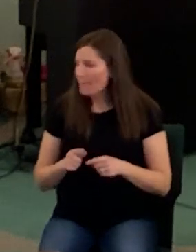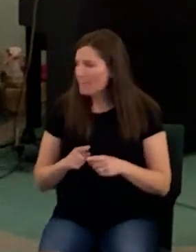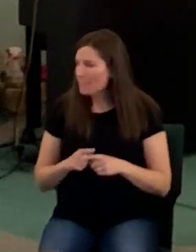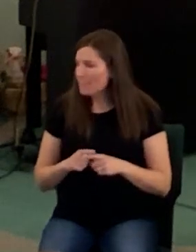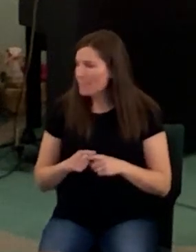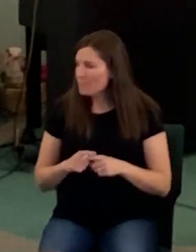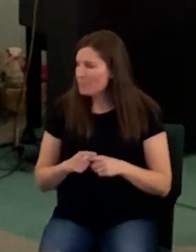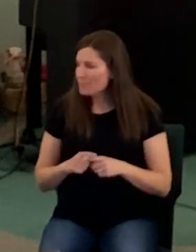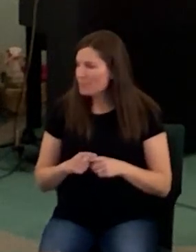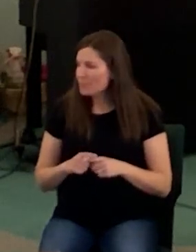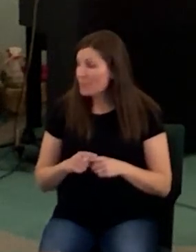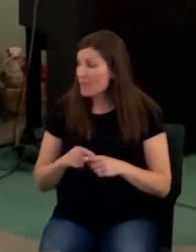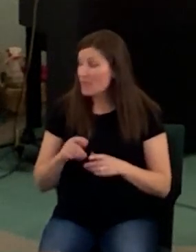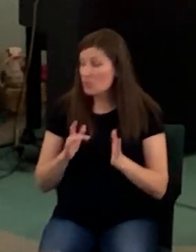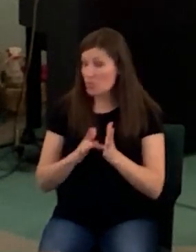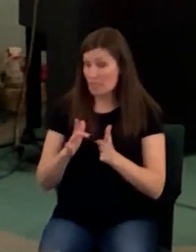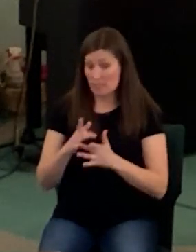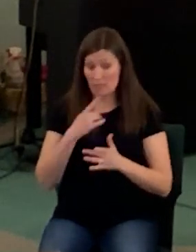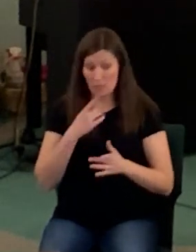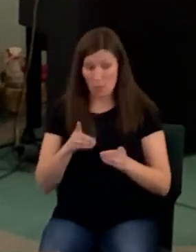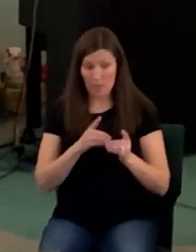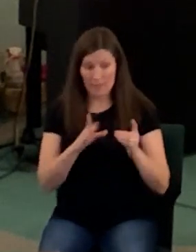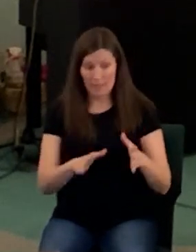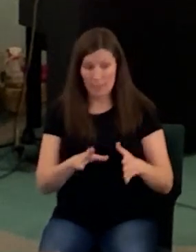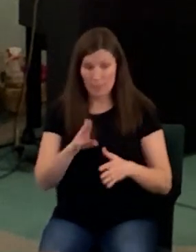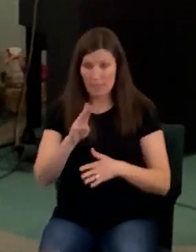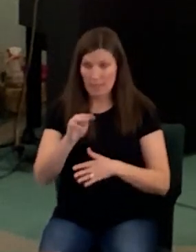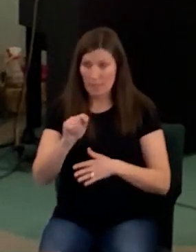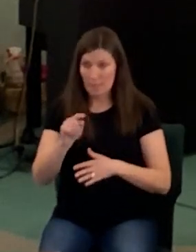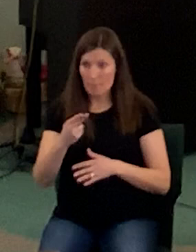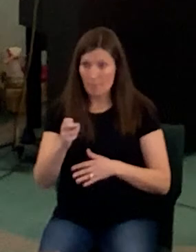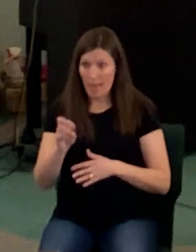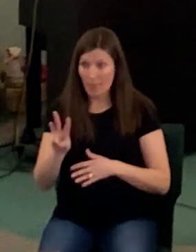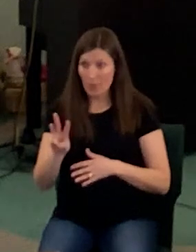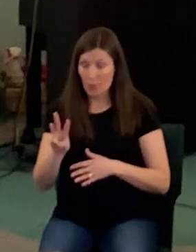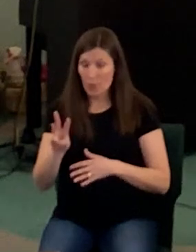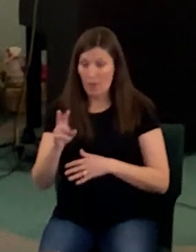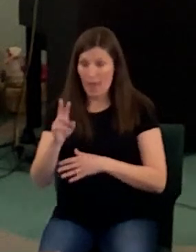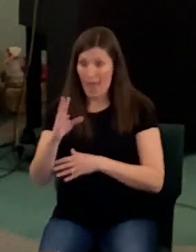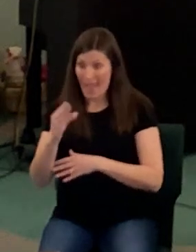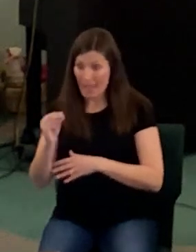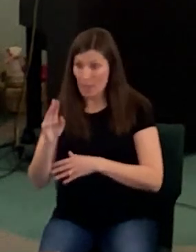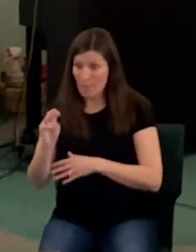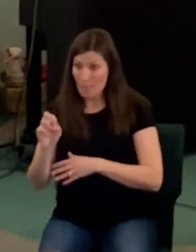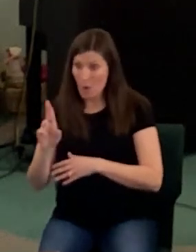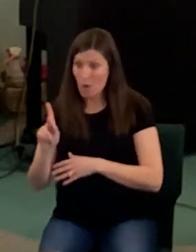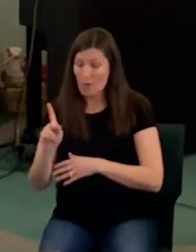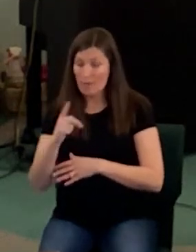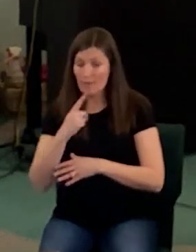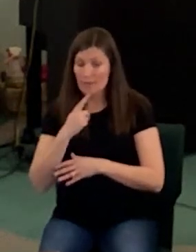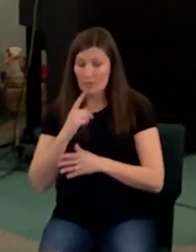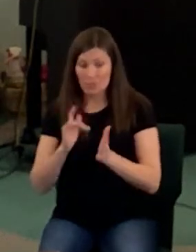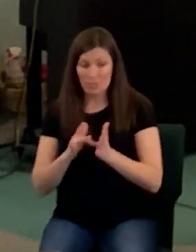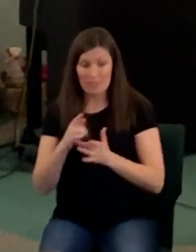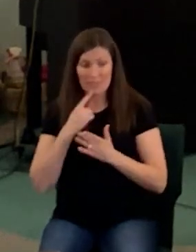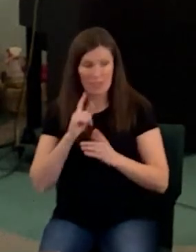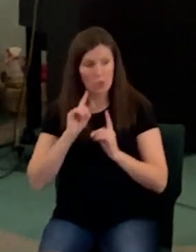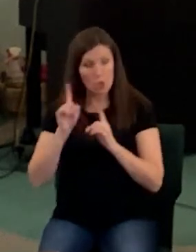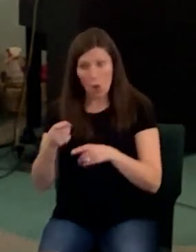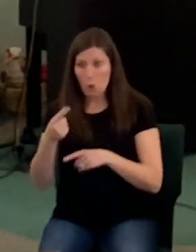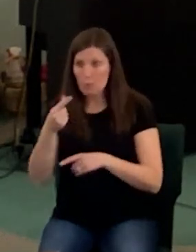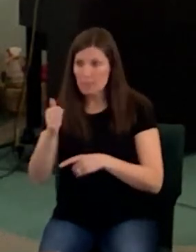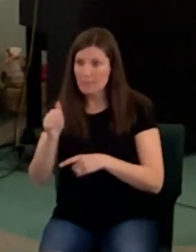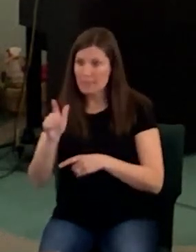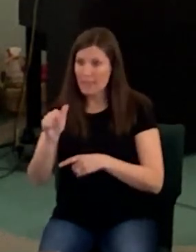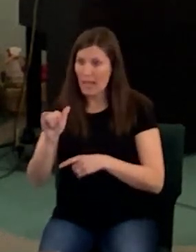had told them in Matthew and in Mark, he had told them, "Go to Galilee and I will meet you there." So